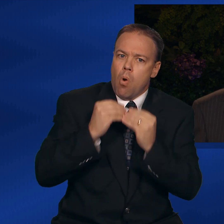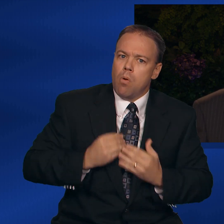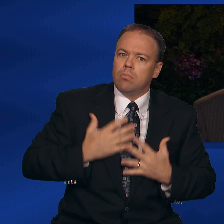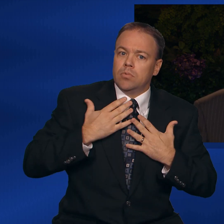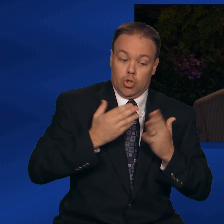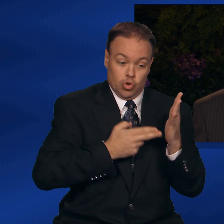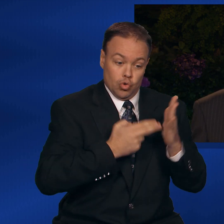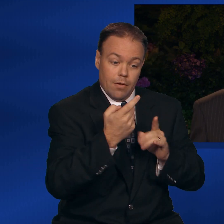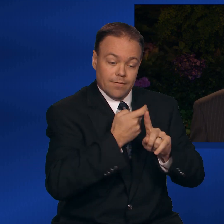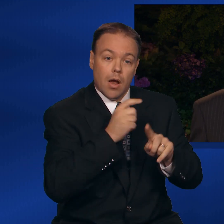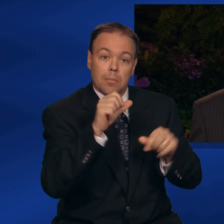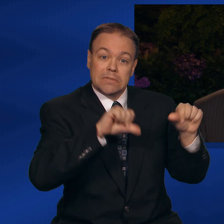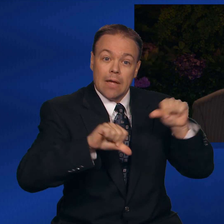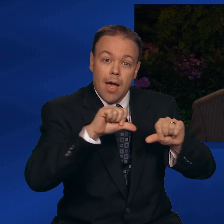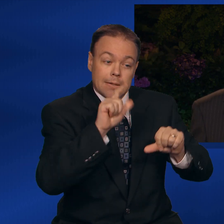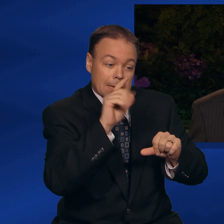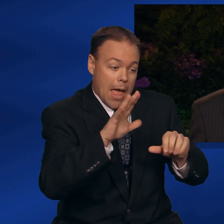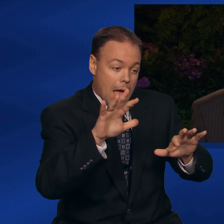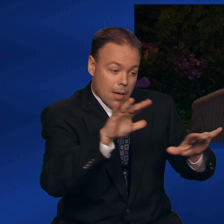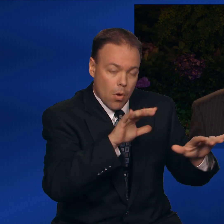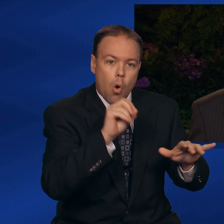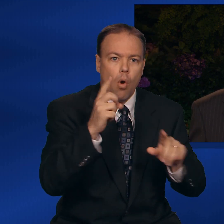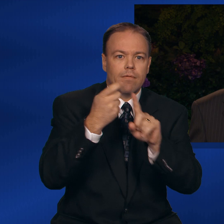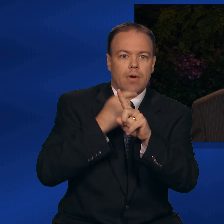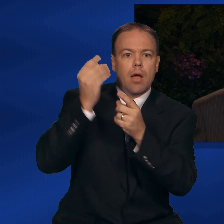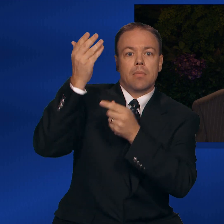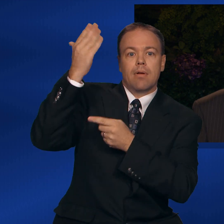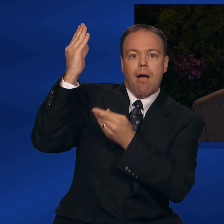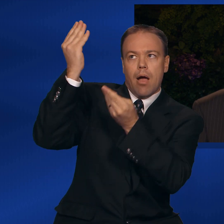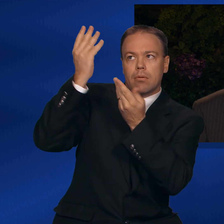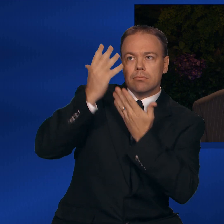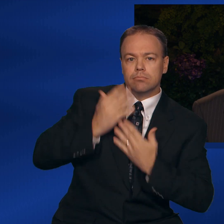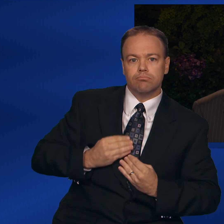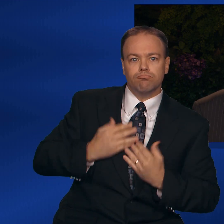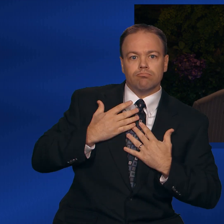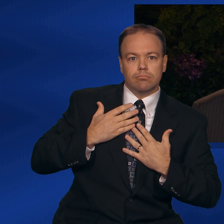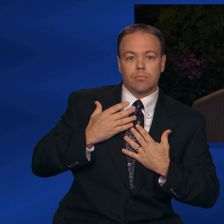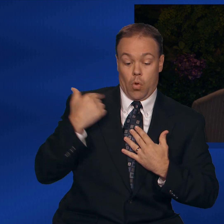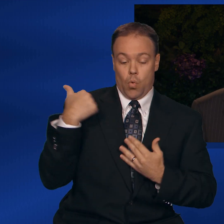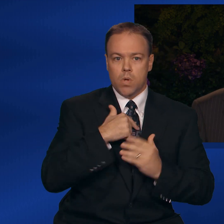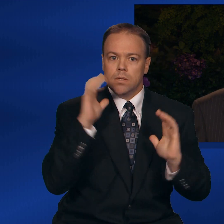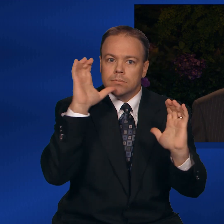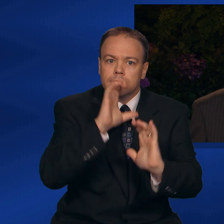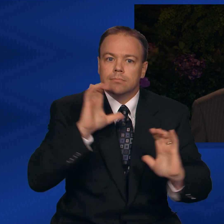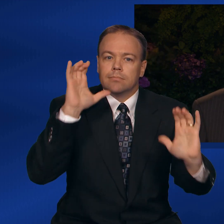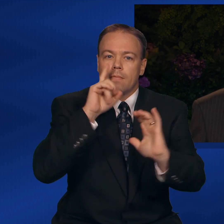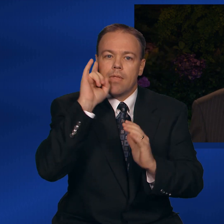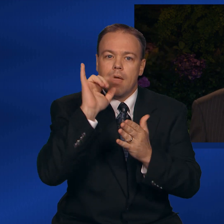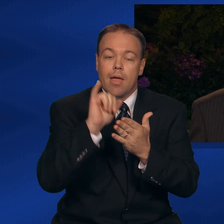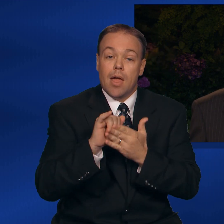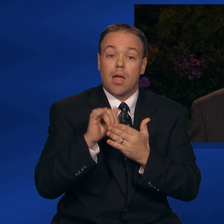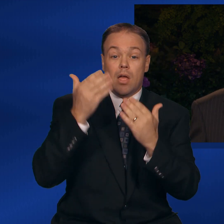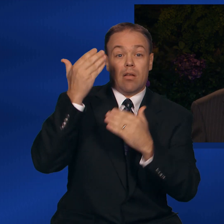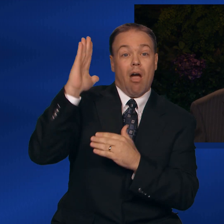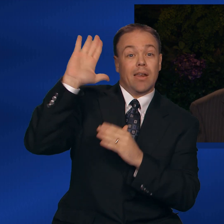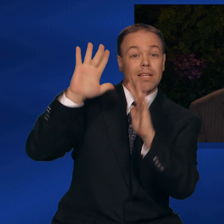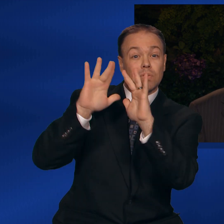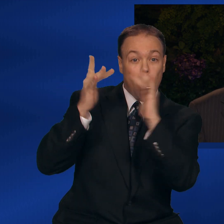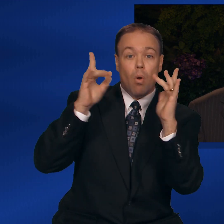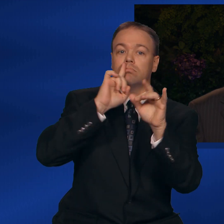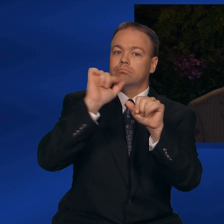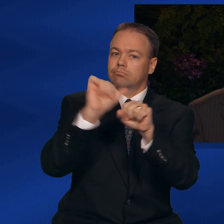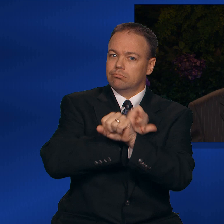from a scientific laboratory or by revelation from God, we seek it. The glory of God indeed